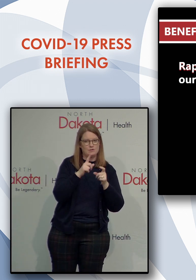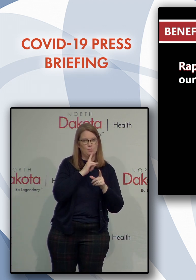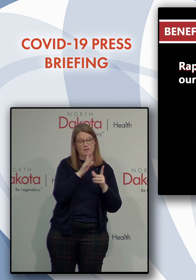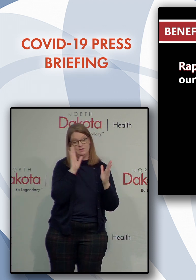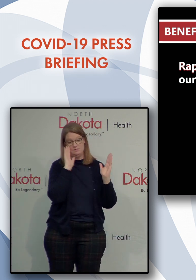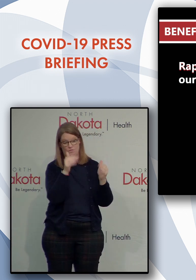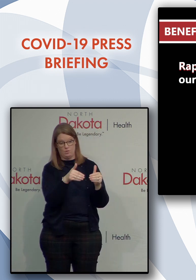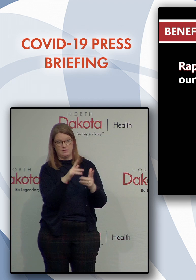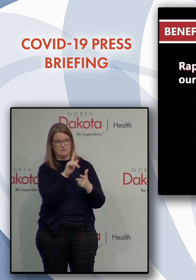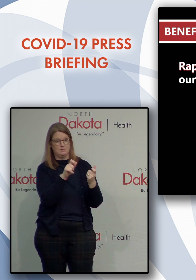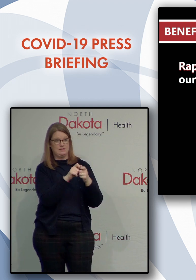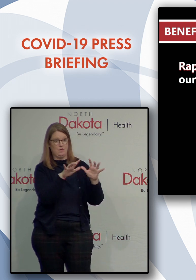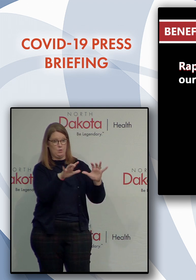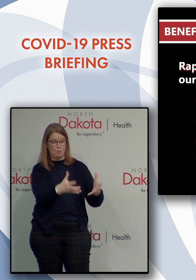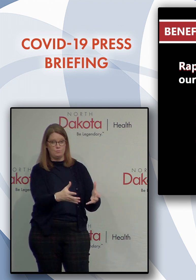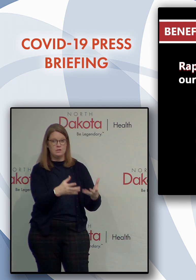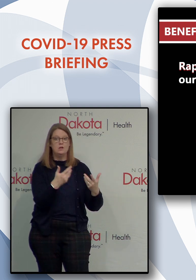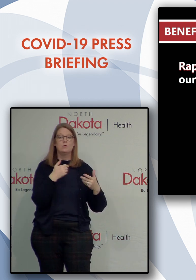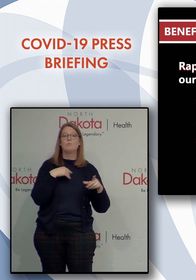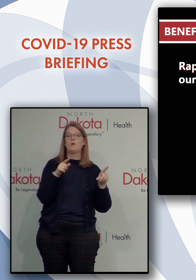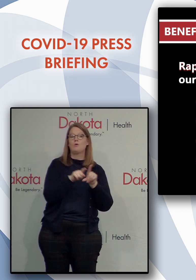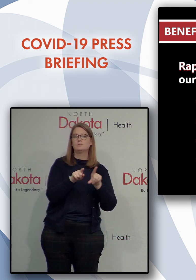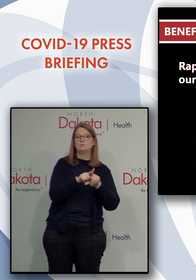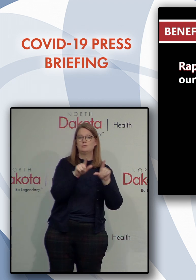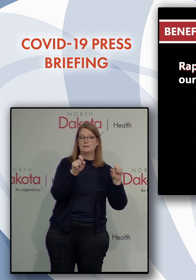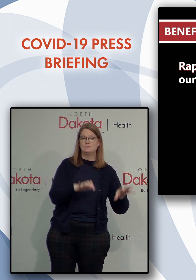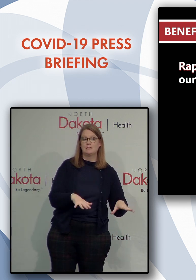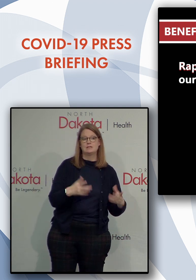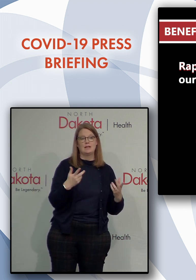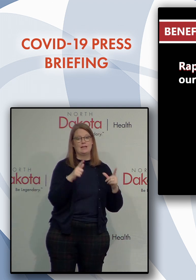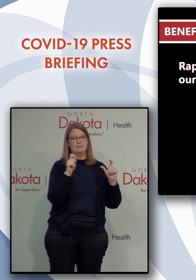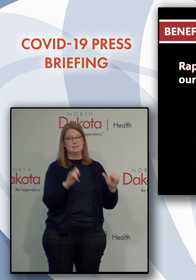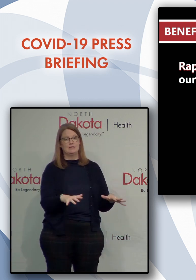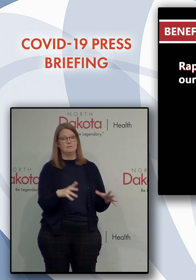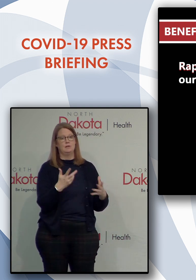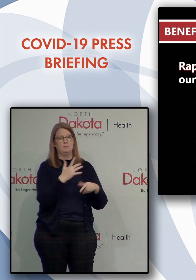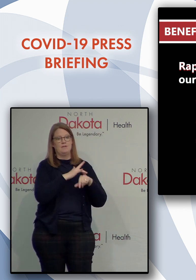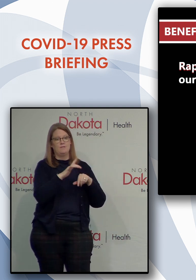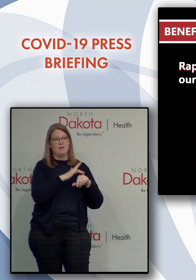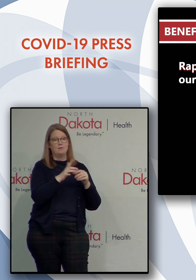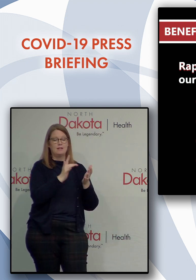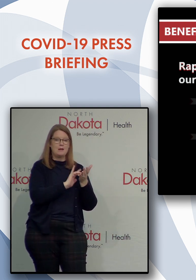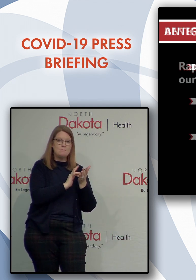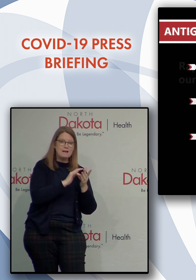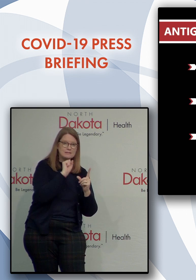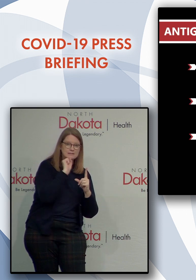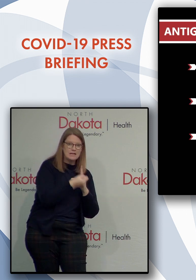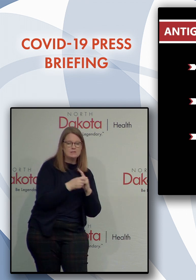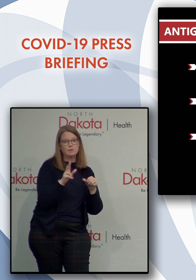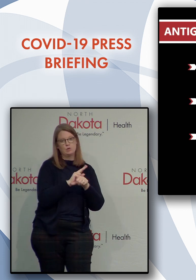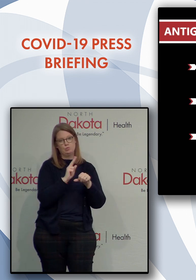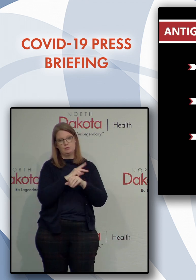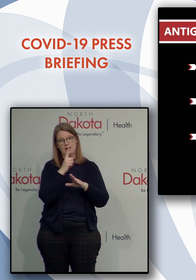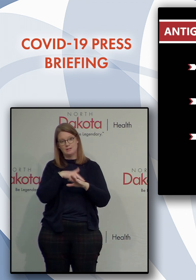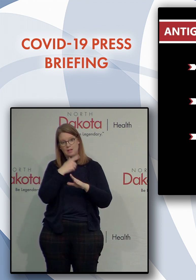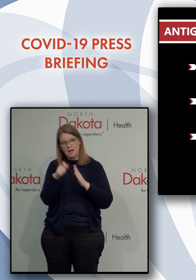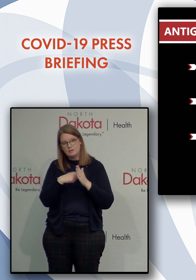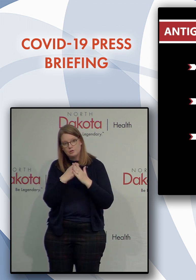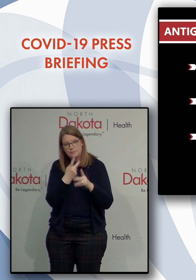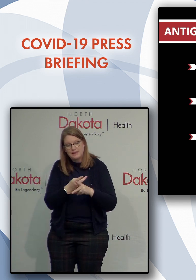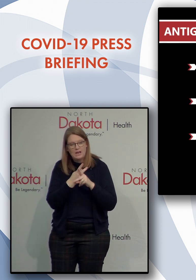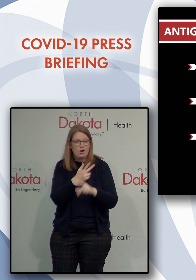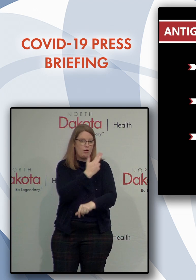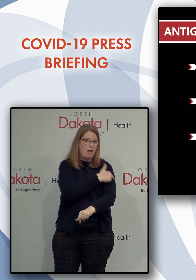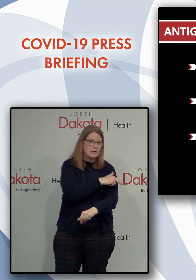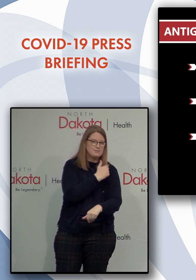different groups. And we've been doing some testing, and tests have been made available in medical settings. We've been using them in long-term care, hospitals,